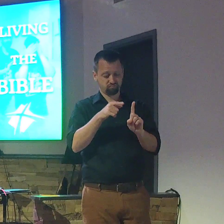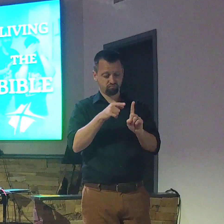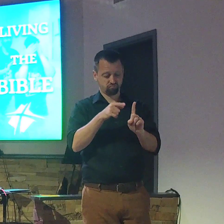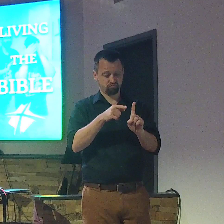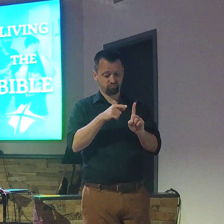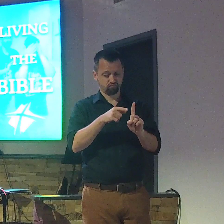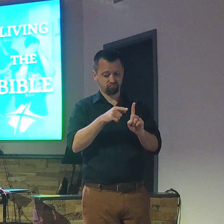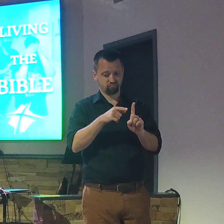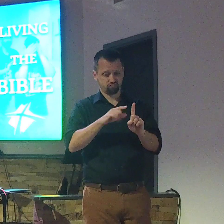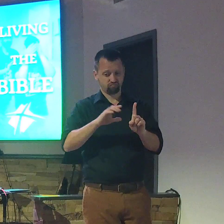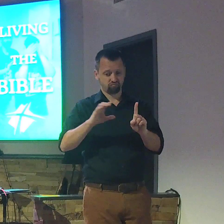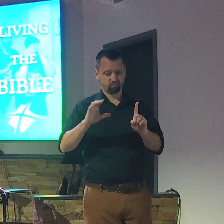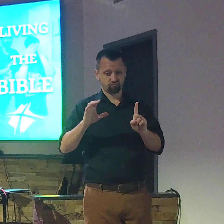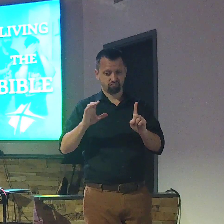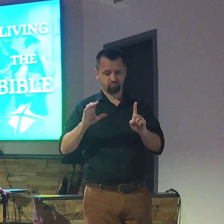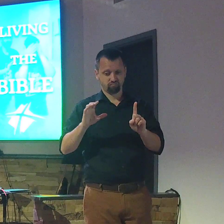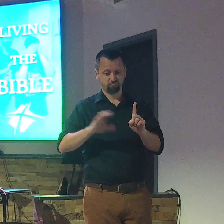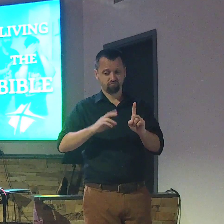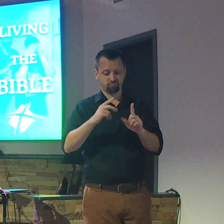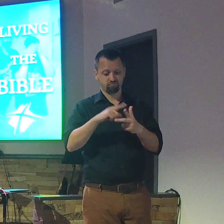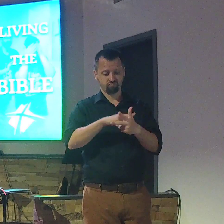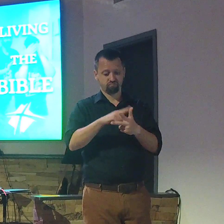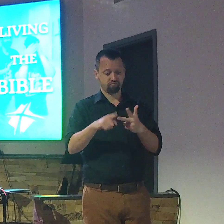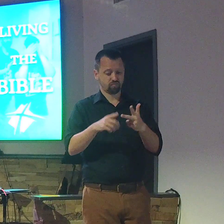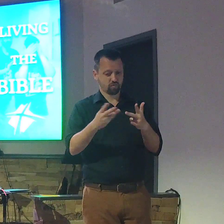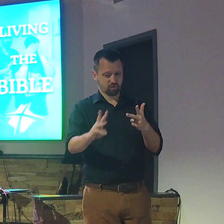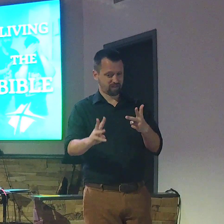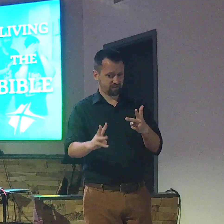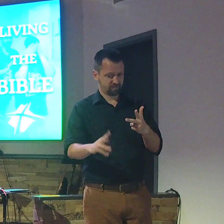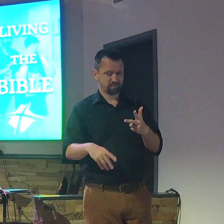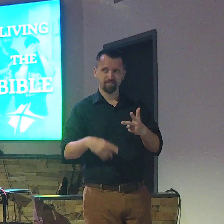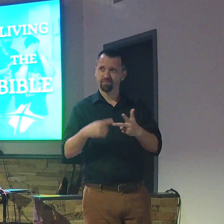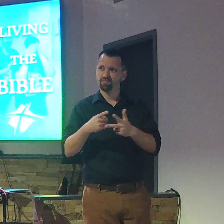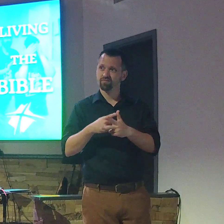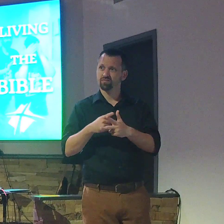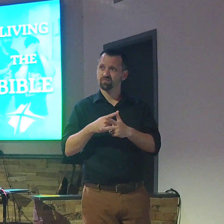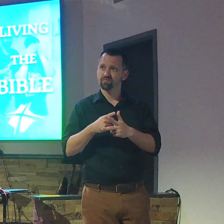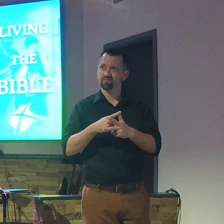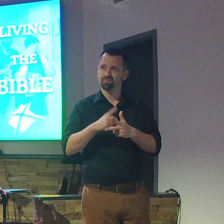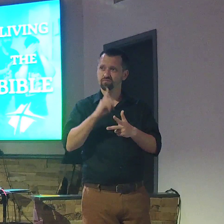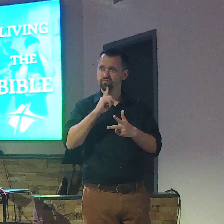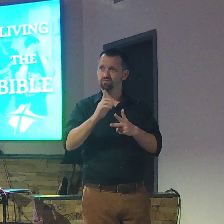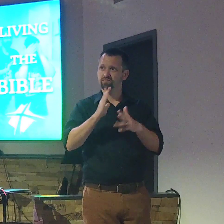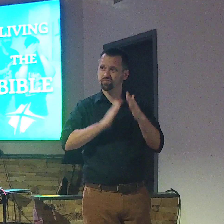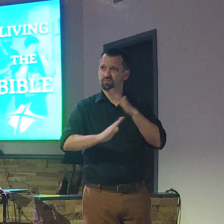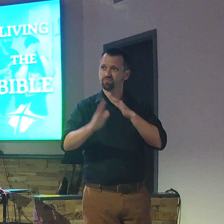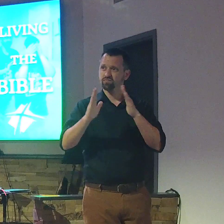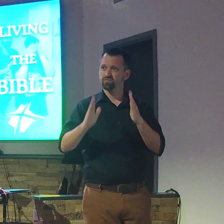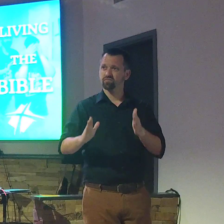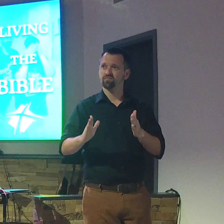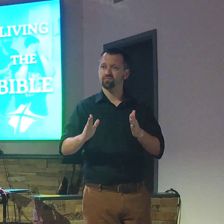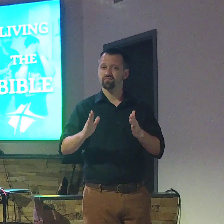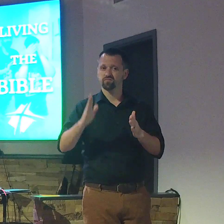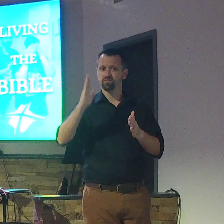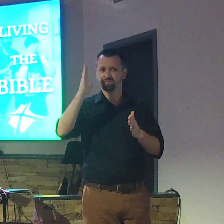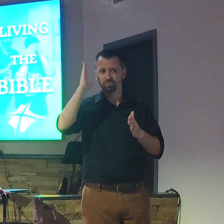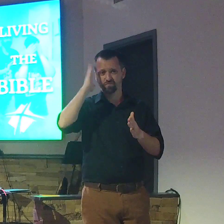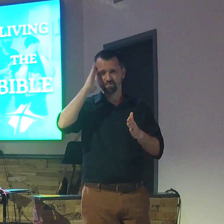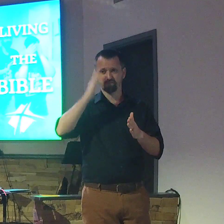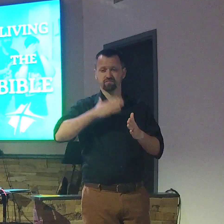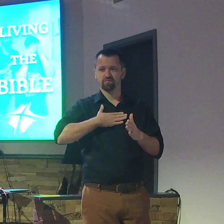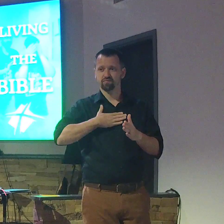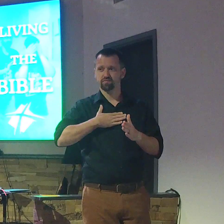he or she will do this in three ways. Number one, the genuinely humble person knows and